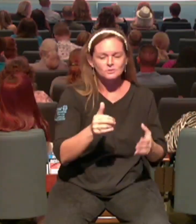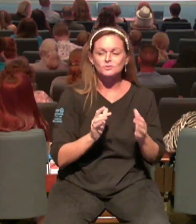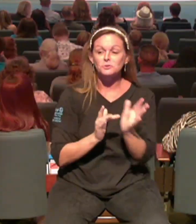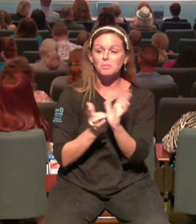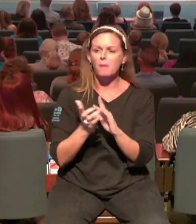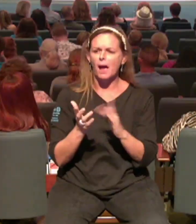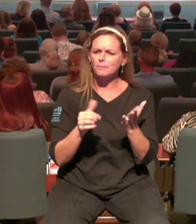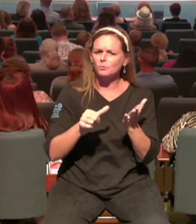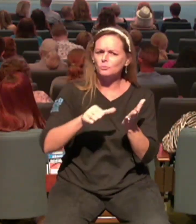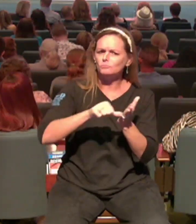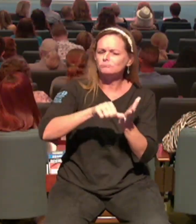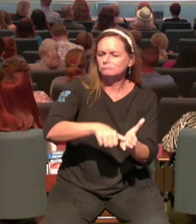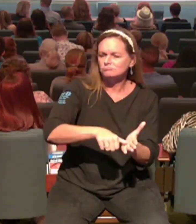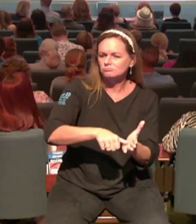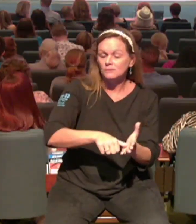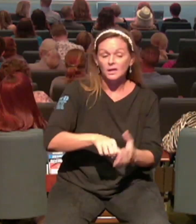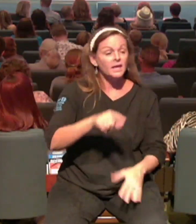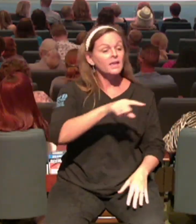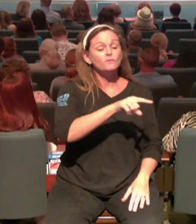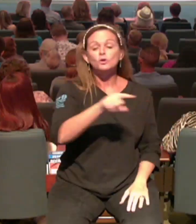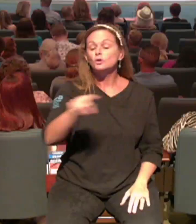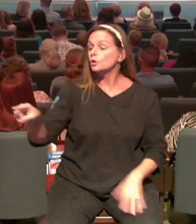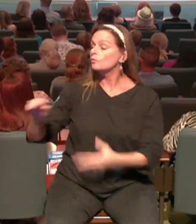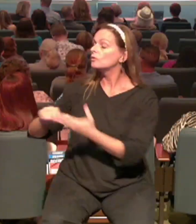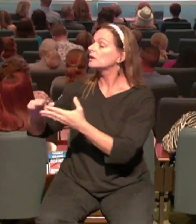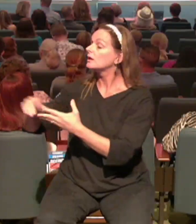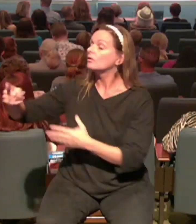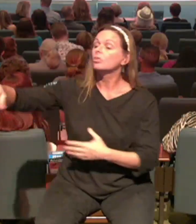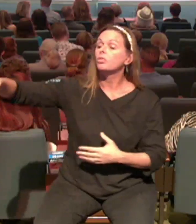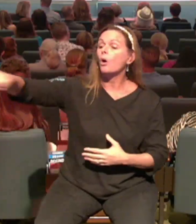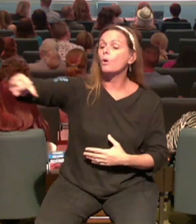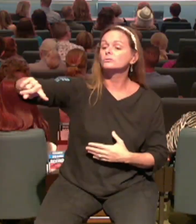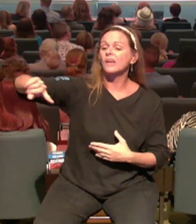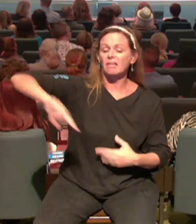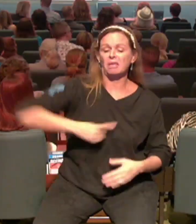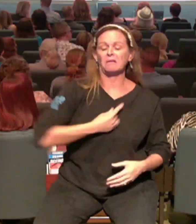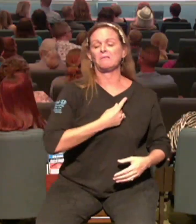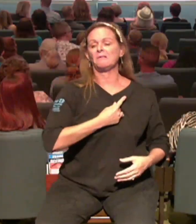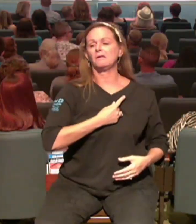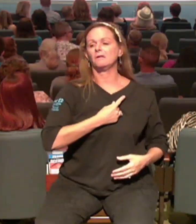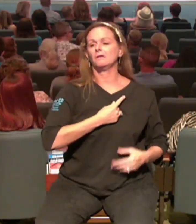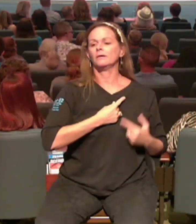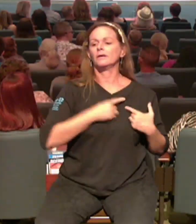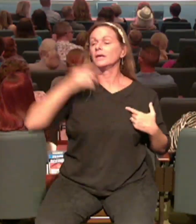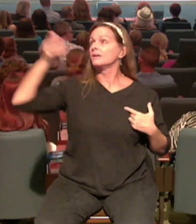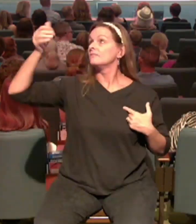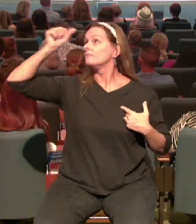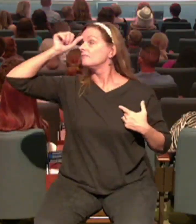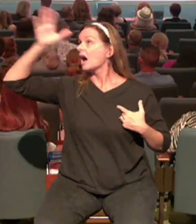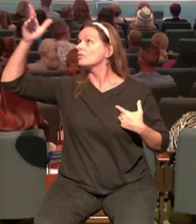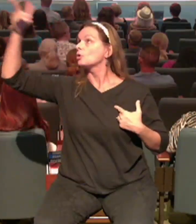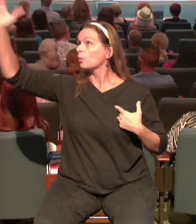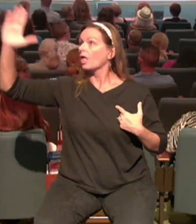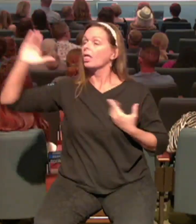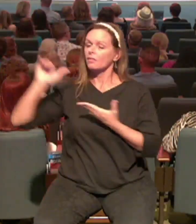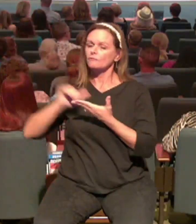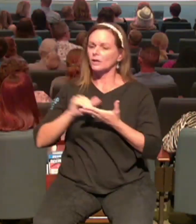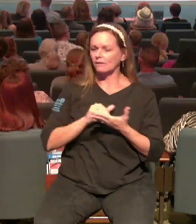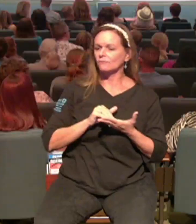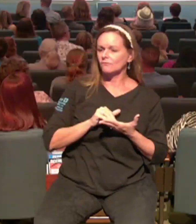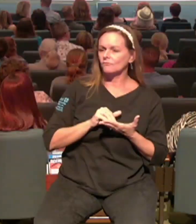right after the Lord's Prayer. He says, "For if you forgive those who sin against you, your heavenly Father will forgive you. But if you